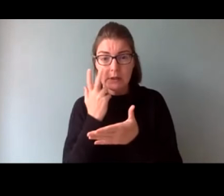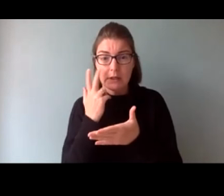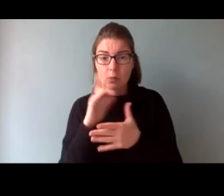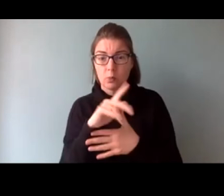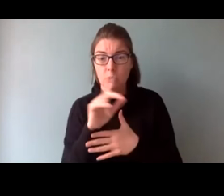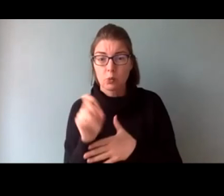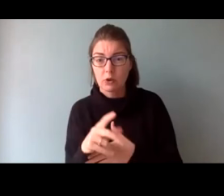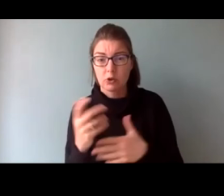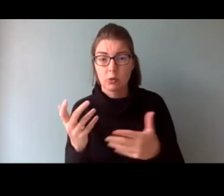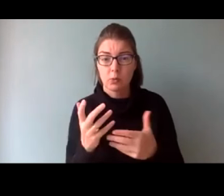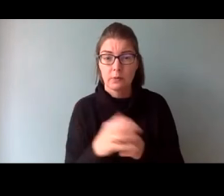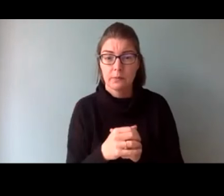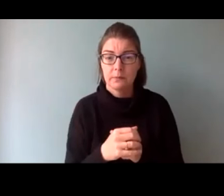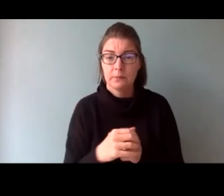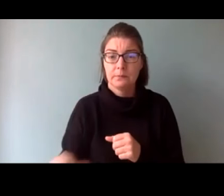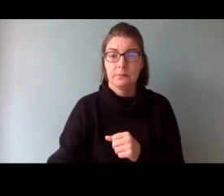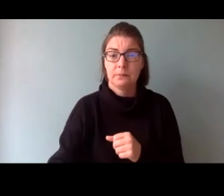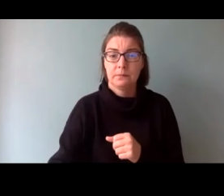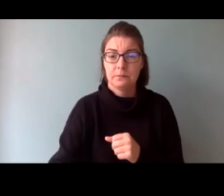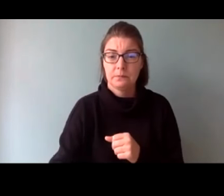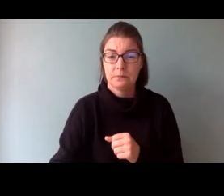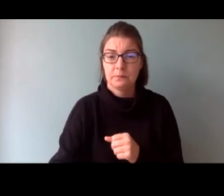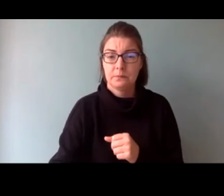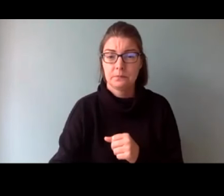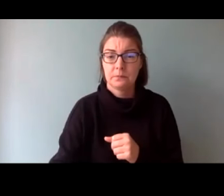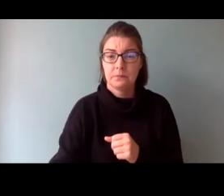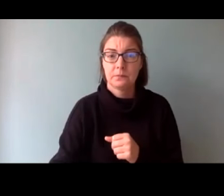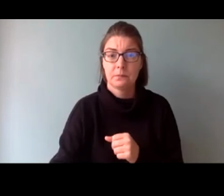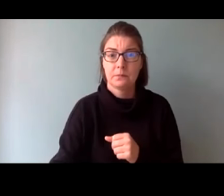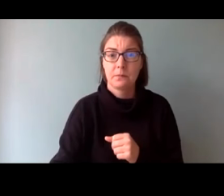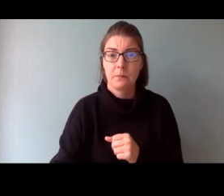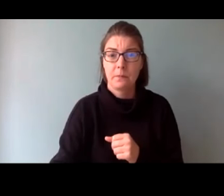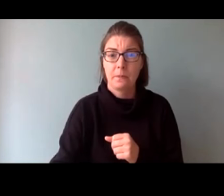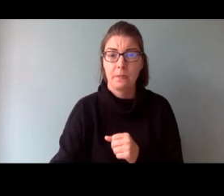and you can share whatever that might be.